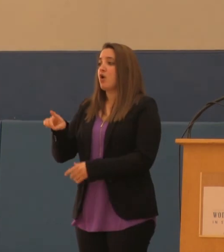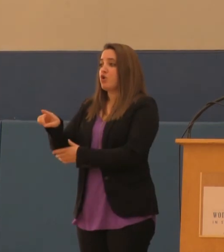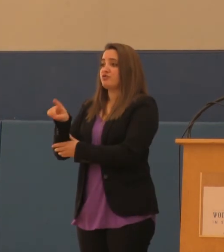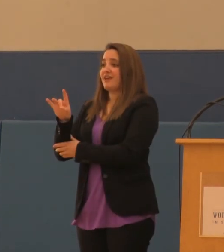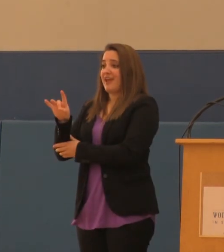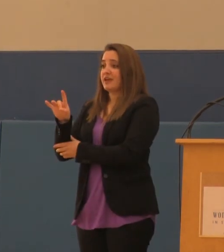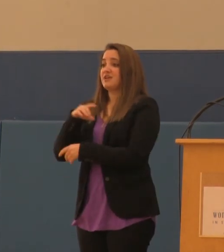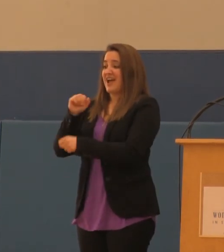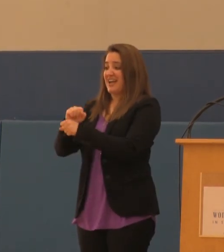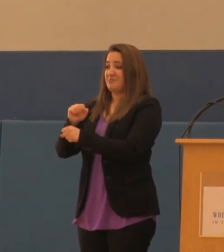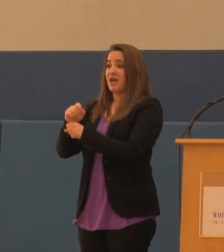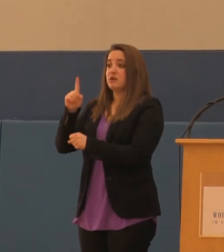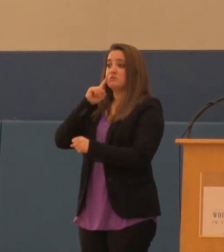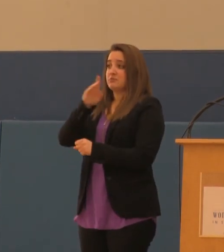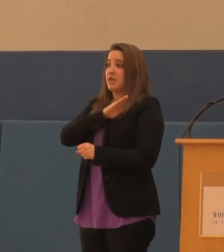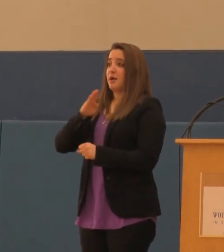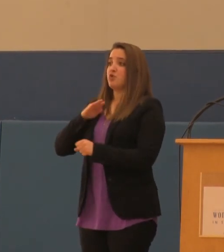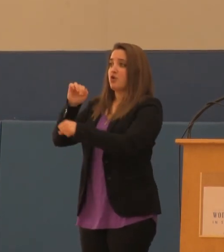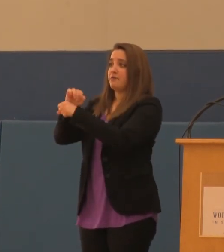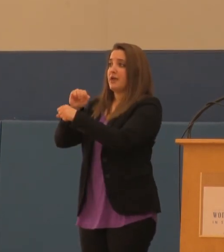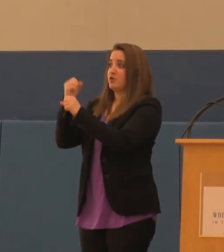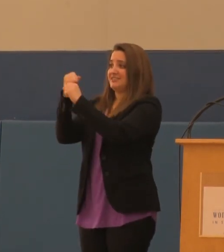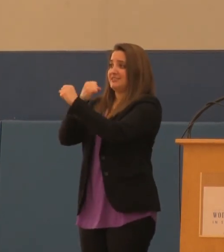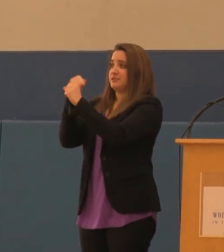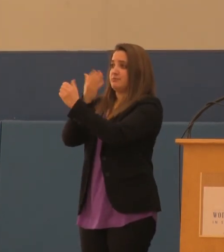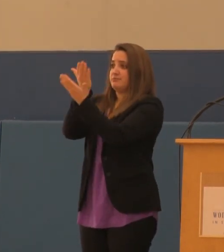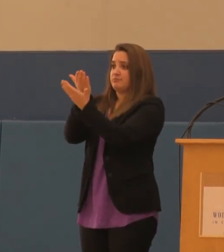108 occupations for which the Bureau of Labor